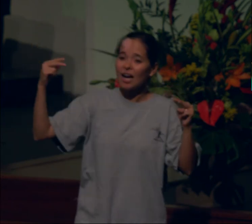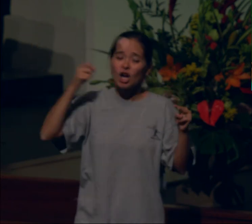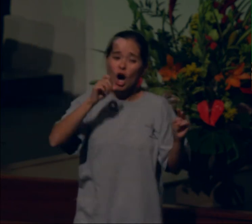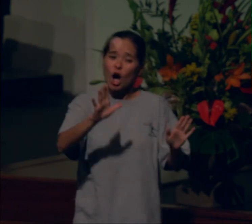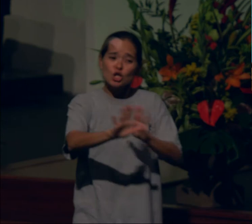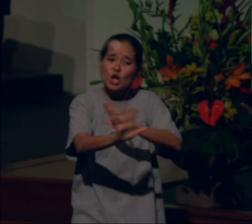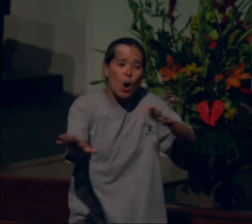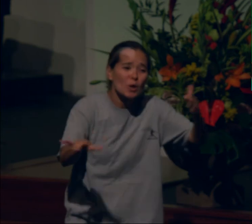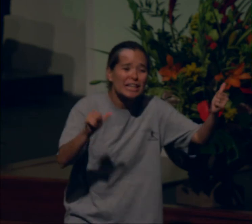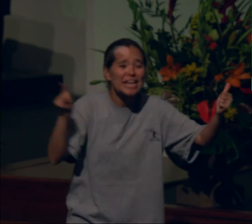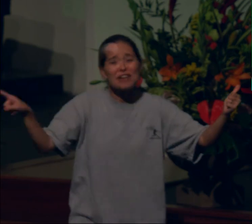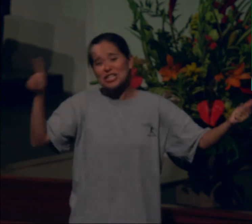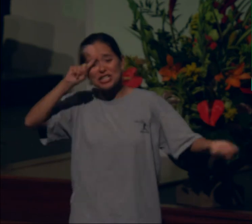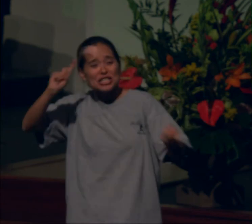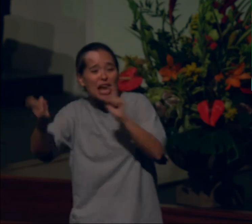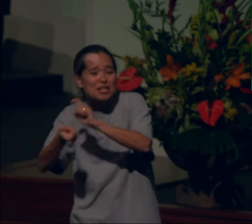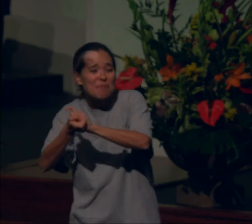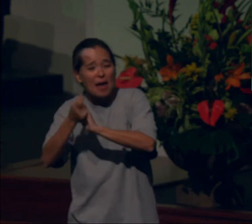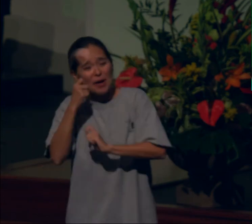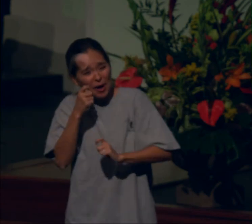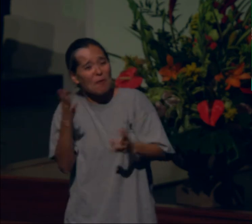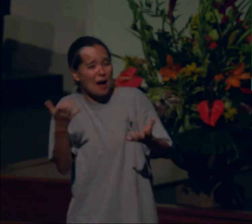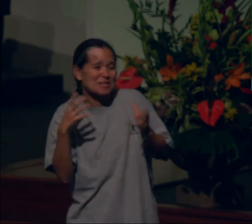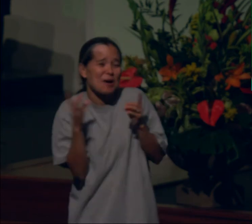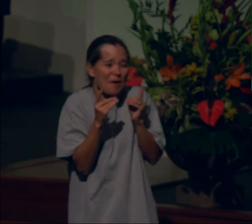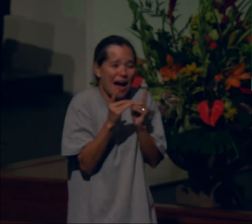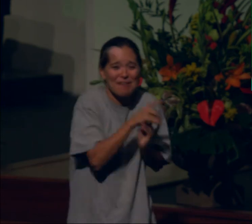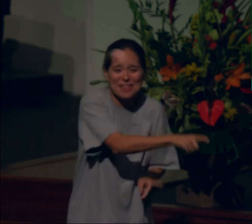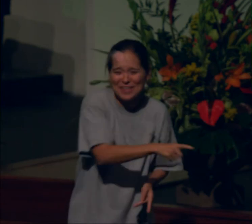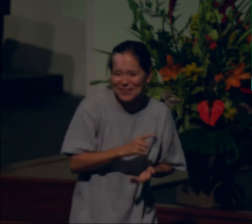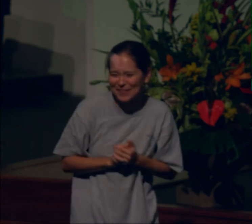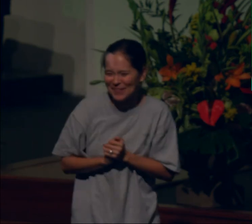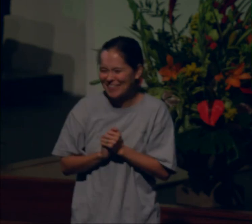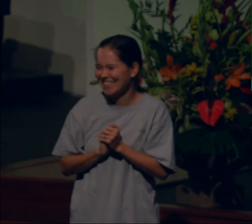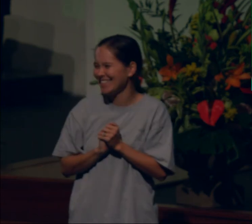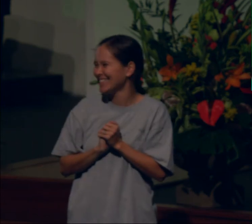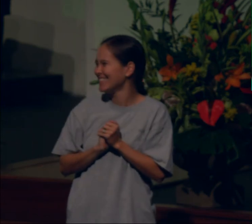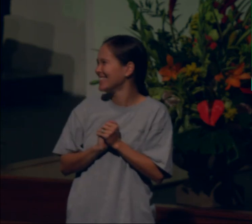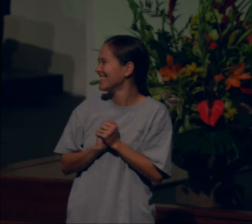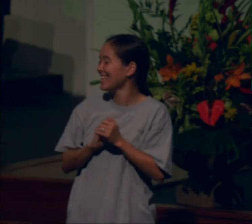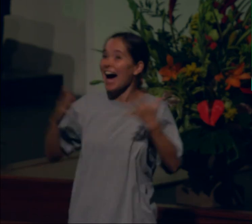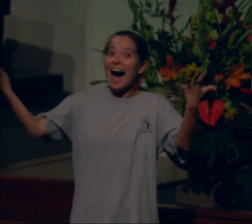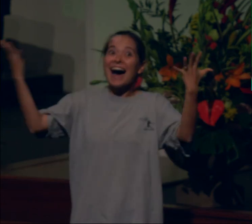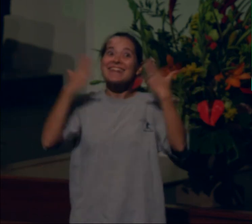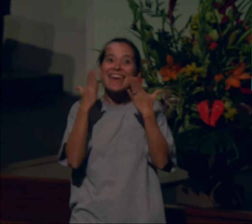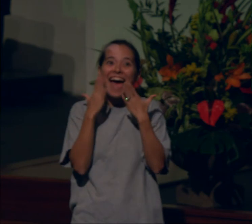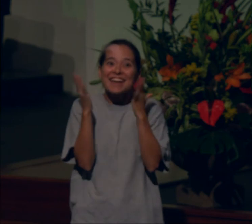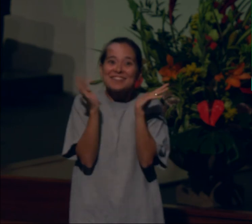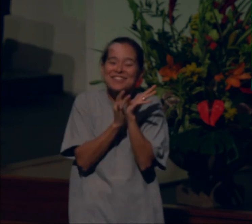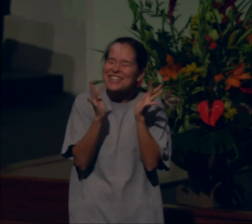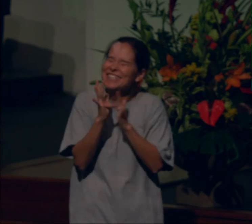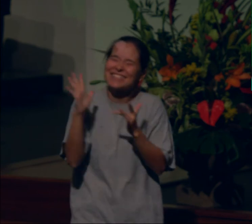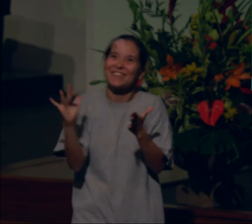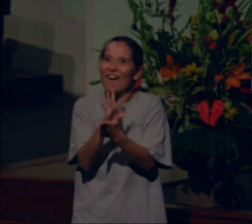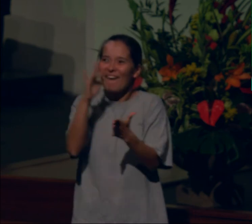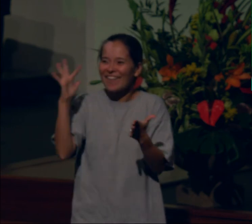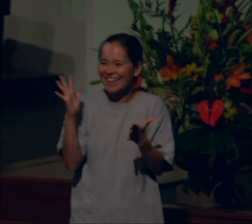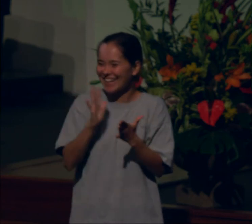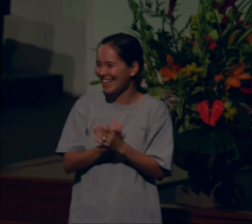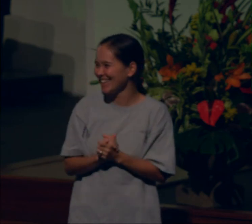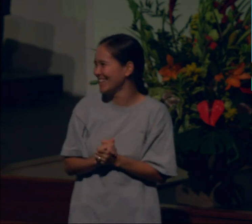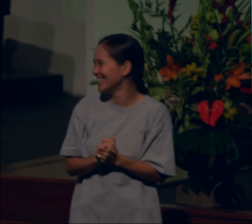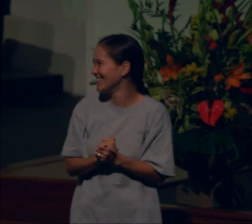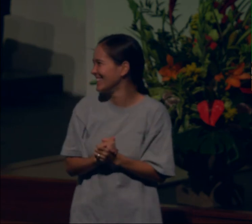don't leave, she changed her mind, she wants to go out with you. And I'm like, thank you, Jesus, glory.